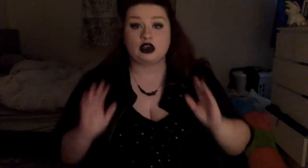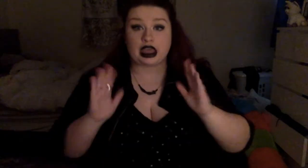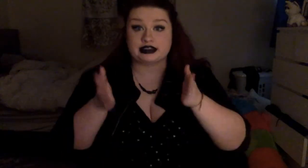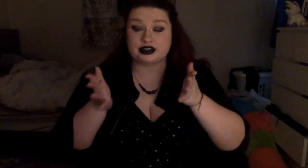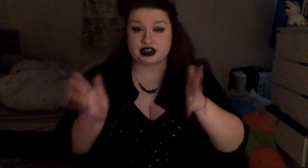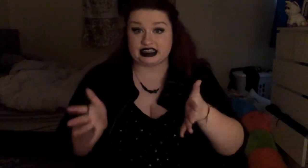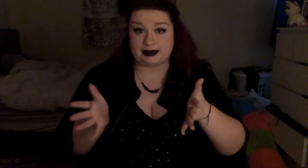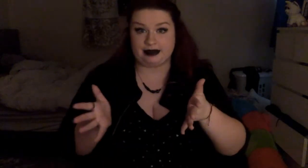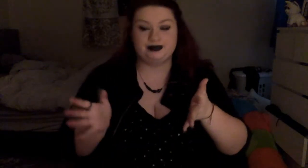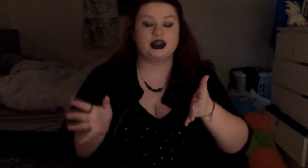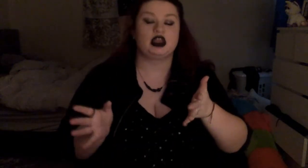Okay, so the next bit,